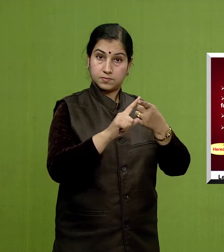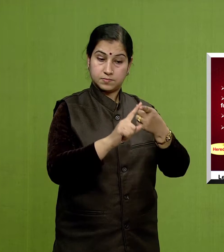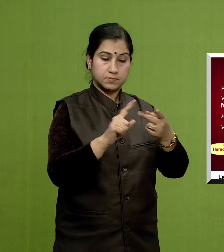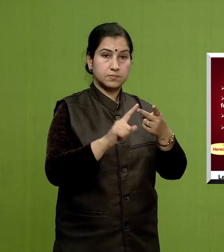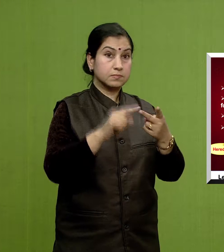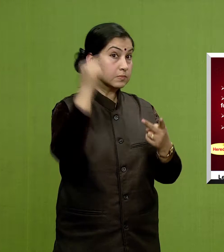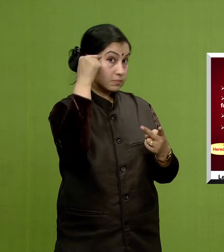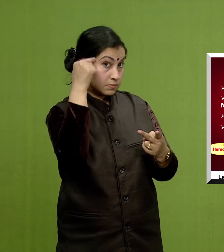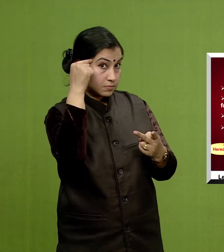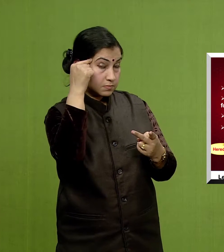cognitive,